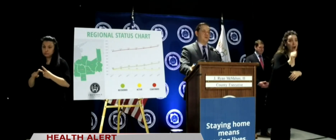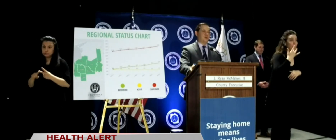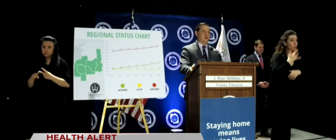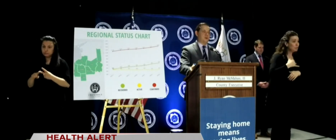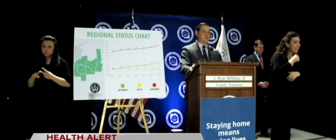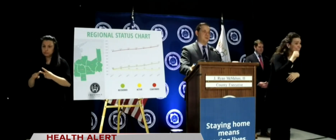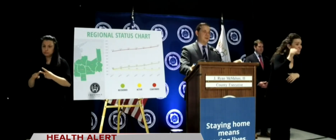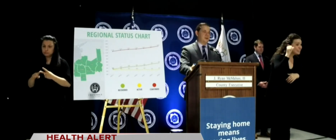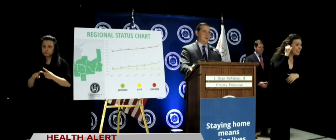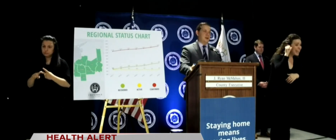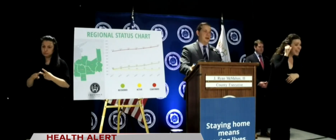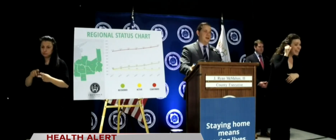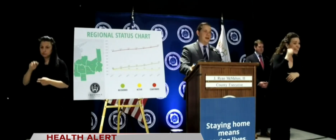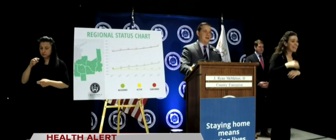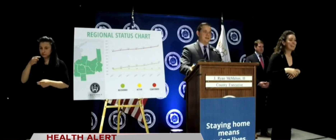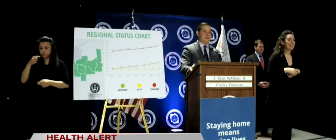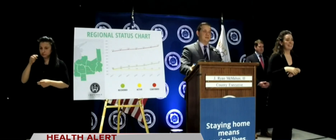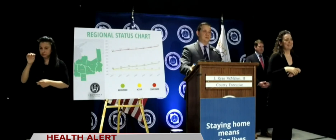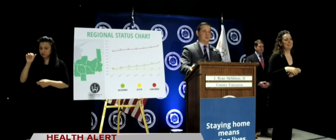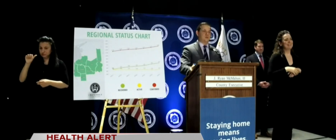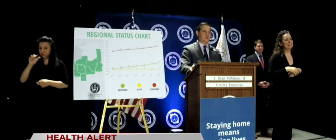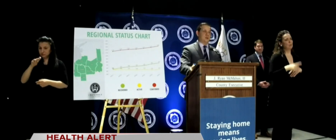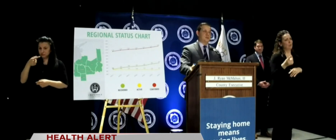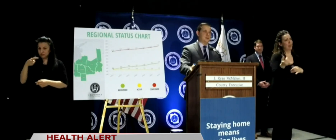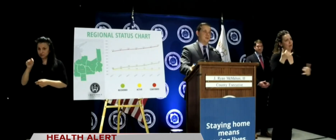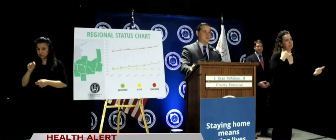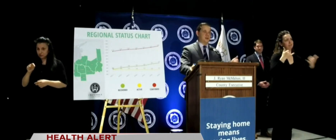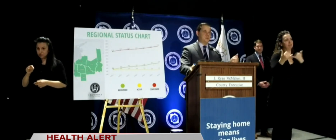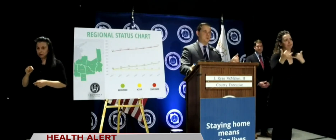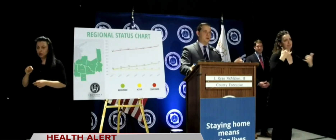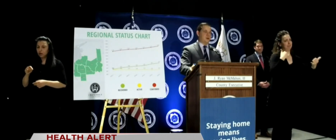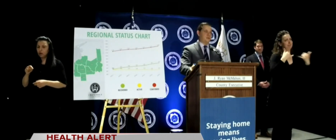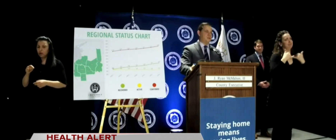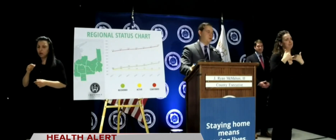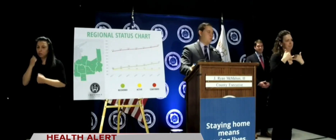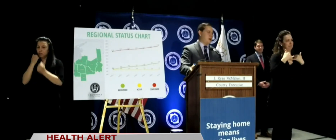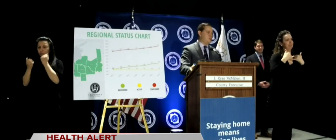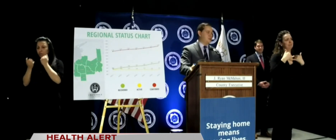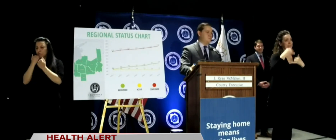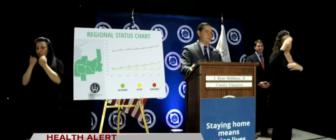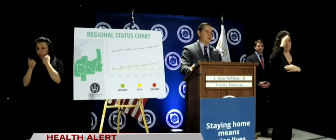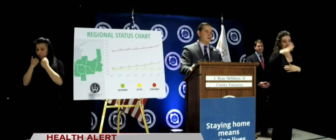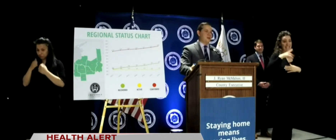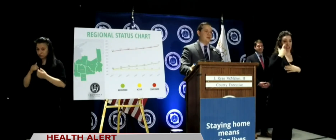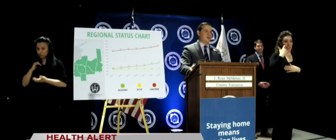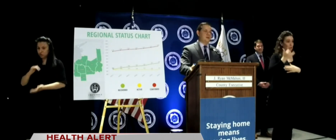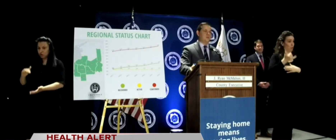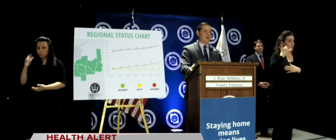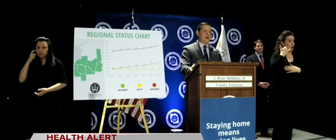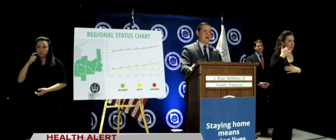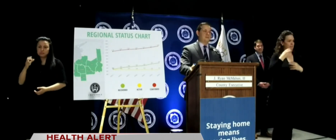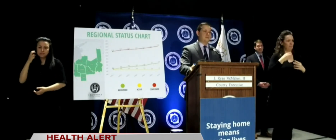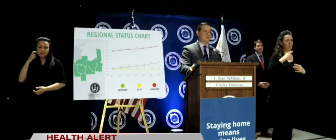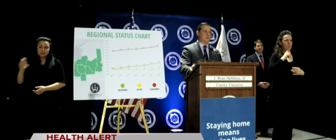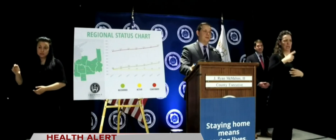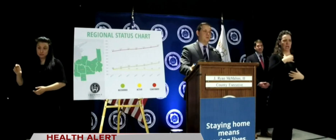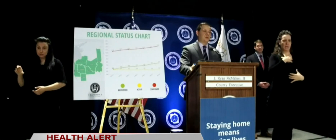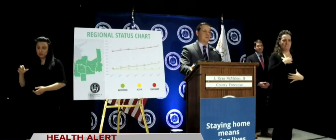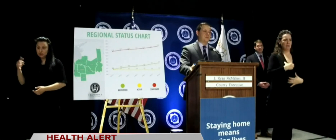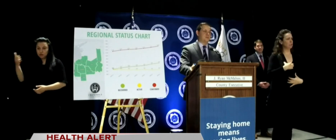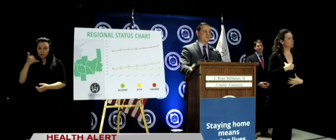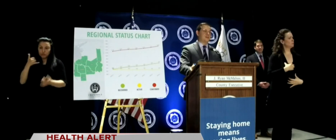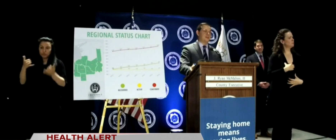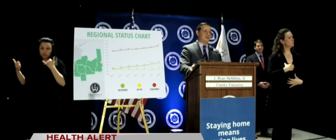of all your phone calls. And I got a taste of one of those phone calls today. There's a gentleman who called. He was very passionate. And he went on for about